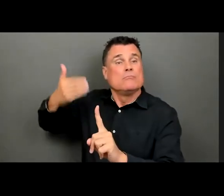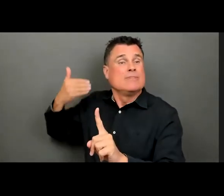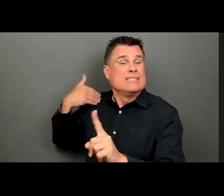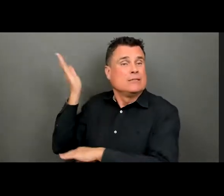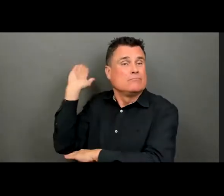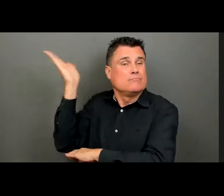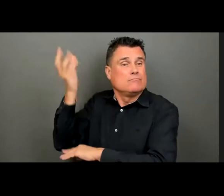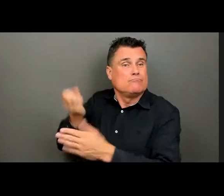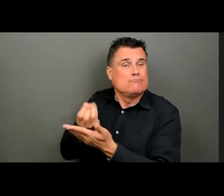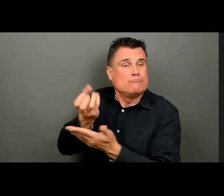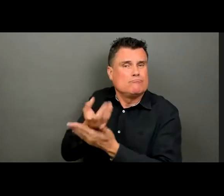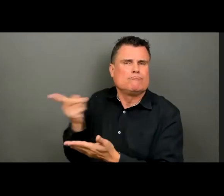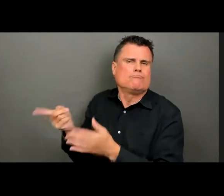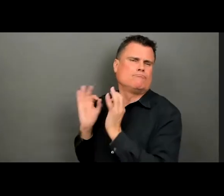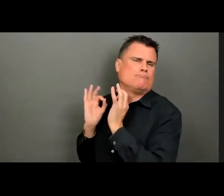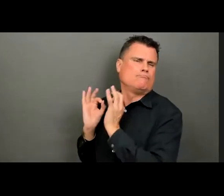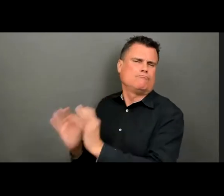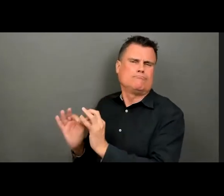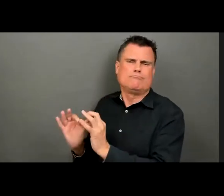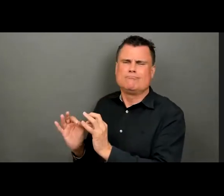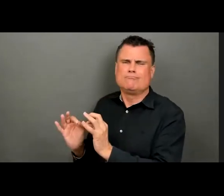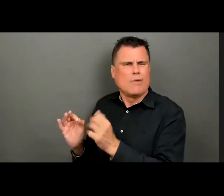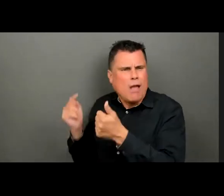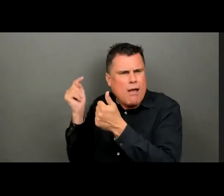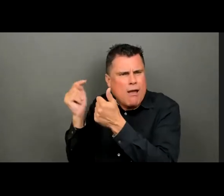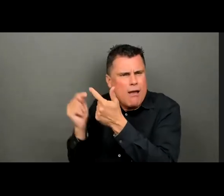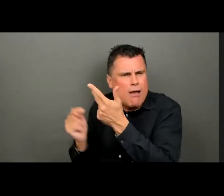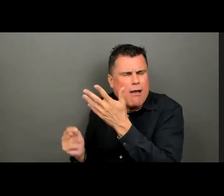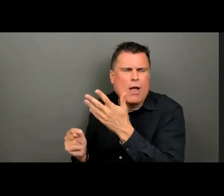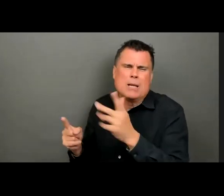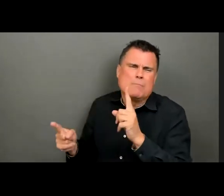almost everything. Just a couple of points.